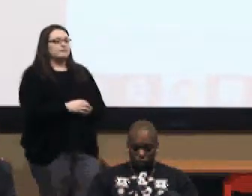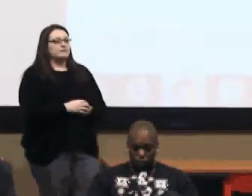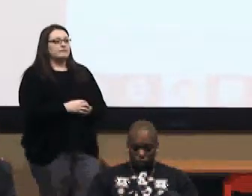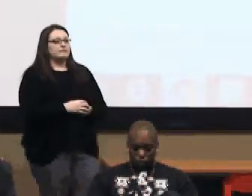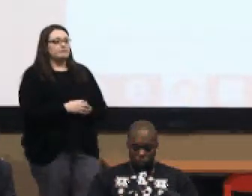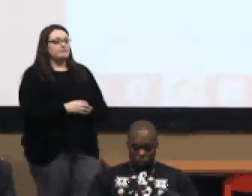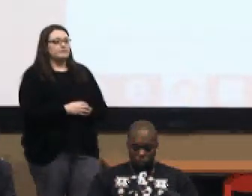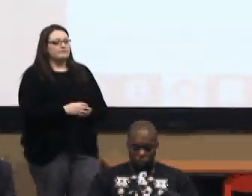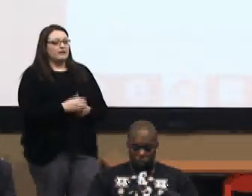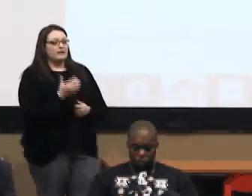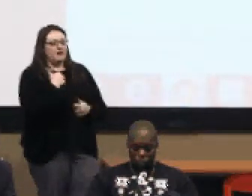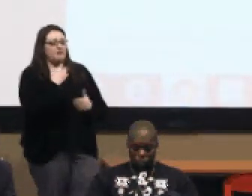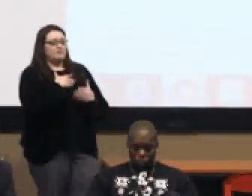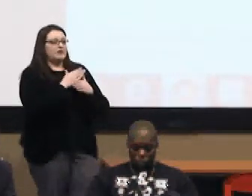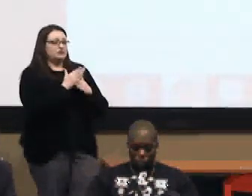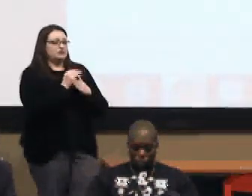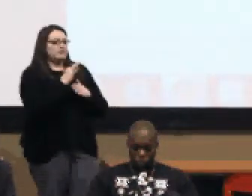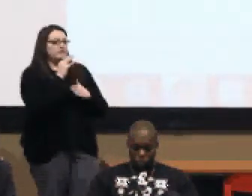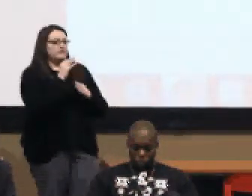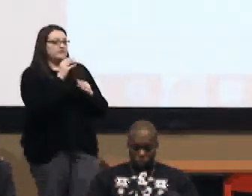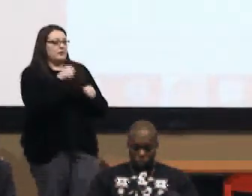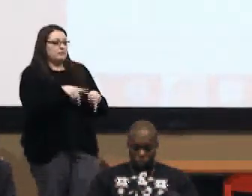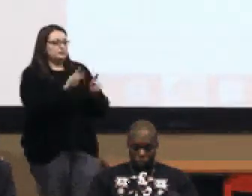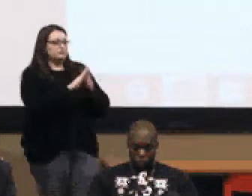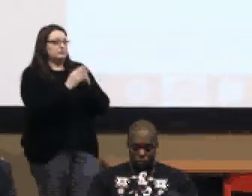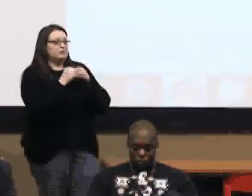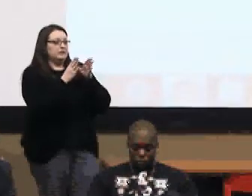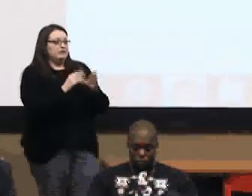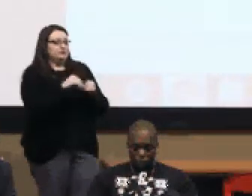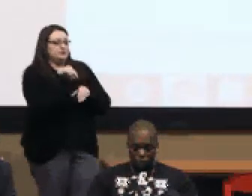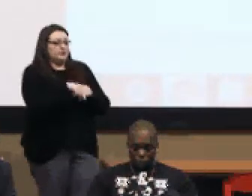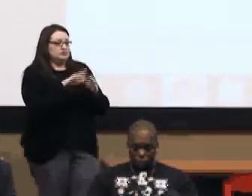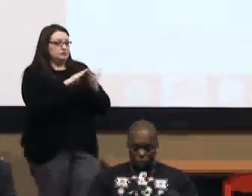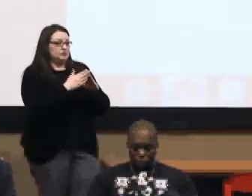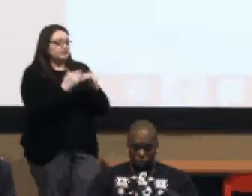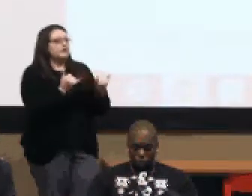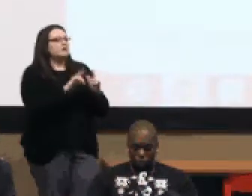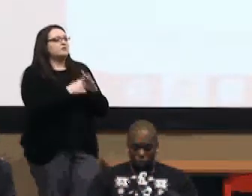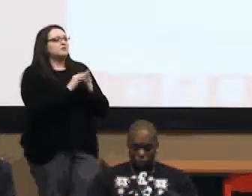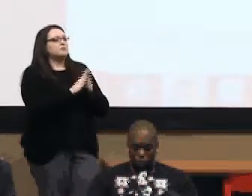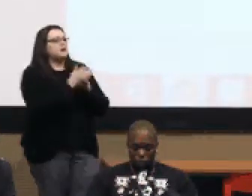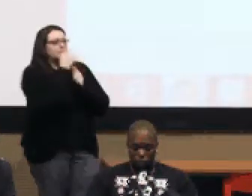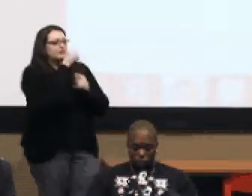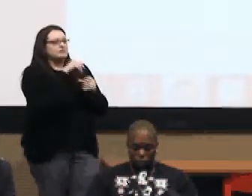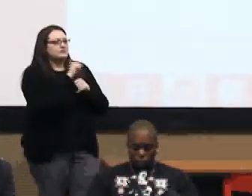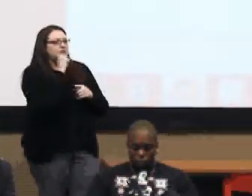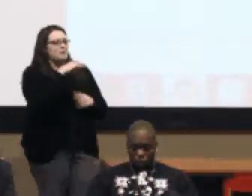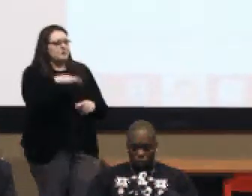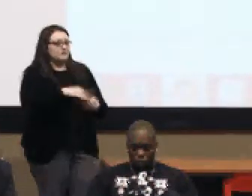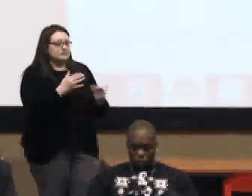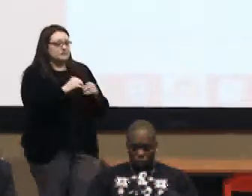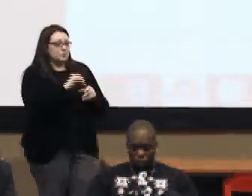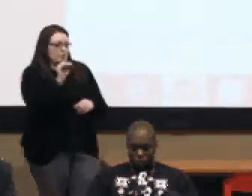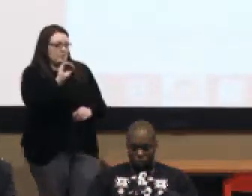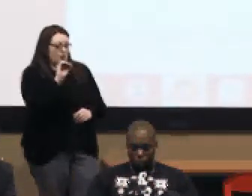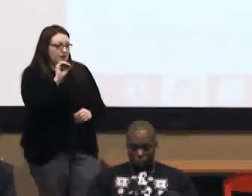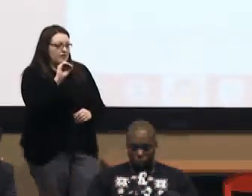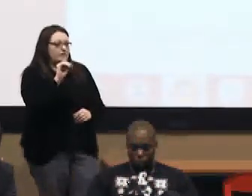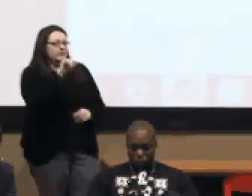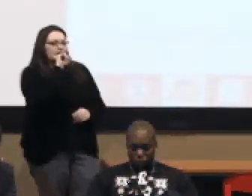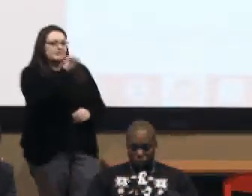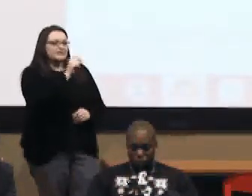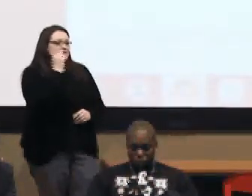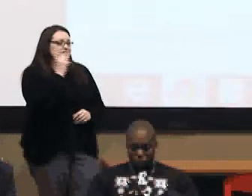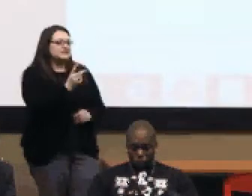I've had my share of like opportunities to be a leader in this community. And so now I'm starting to get really interested in nonprofits here in Omaha. And I